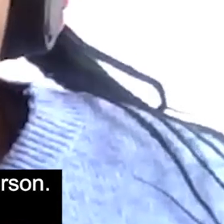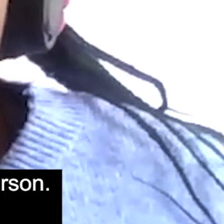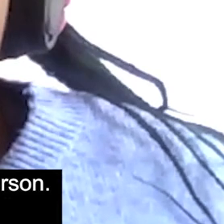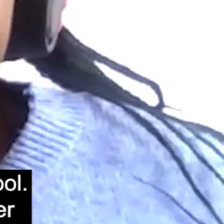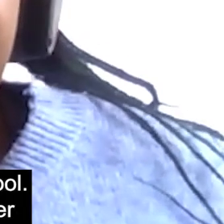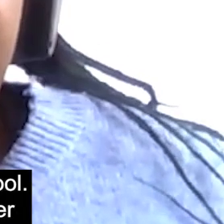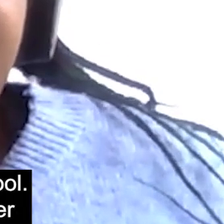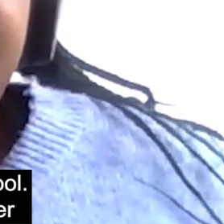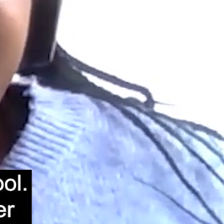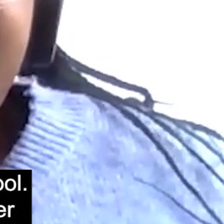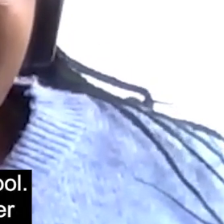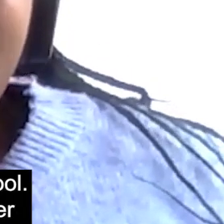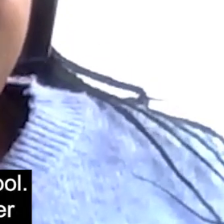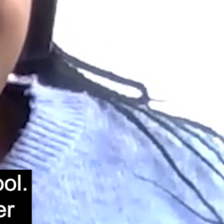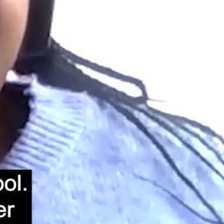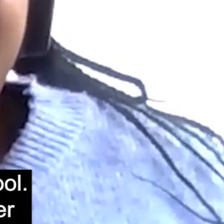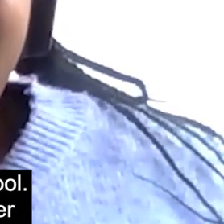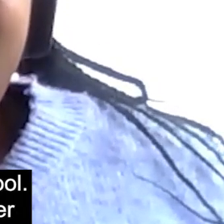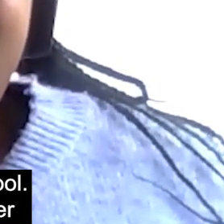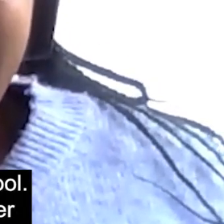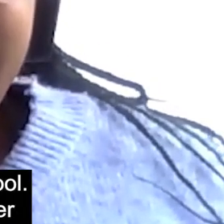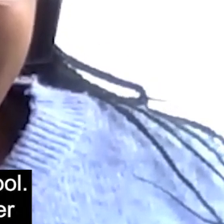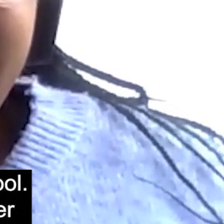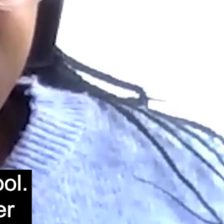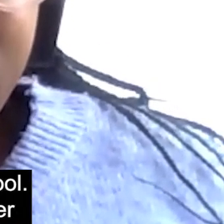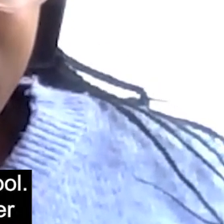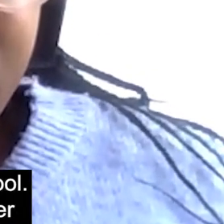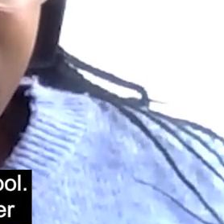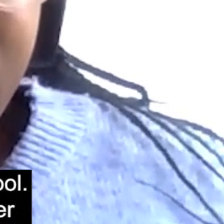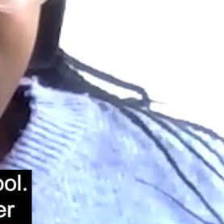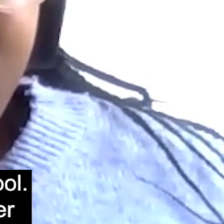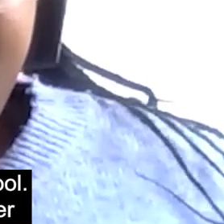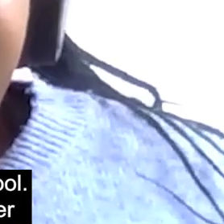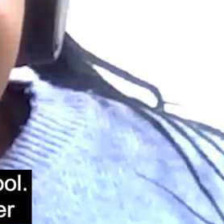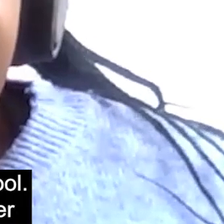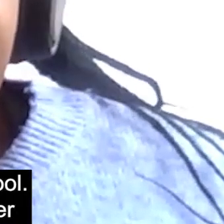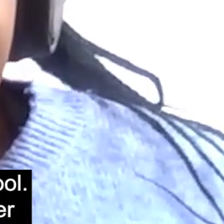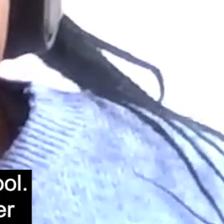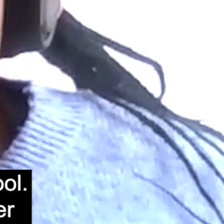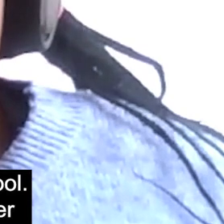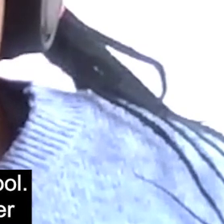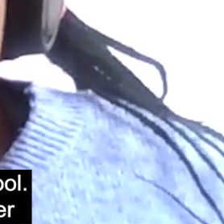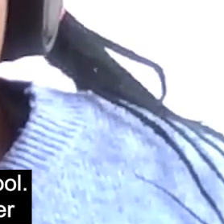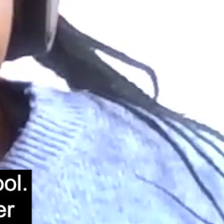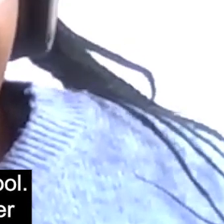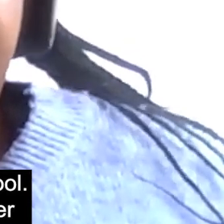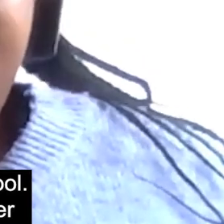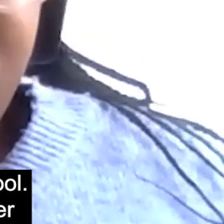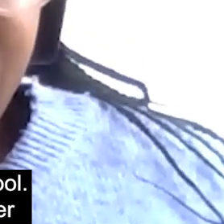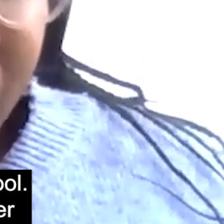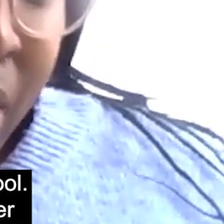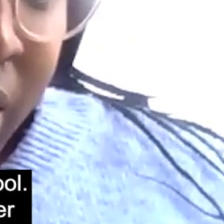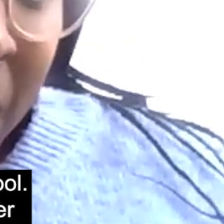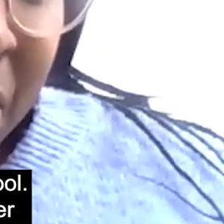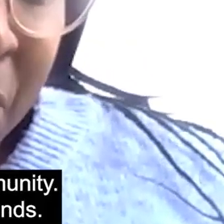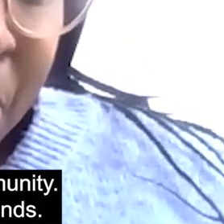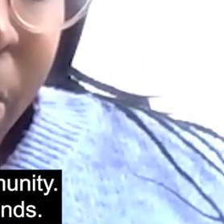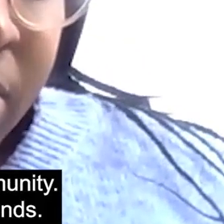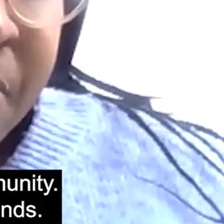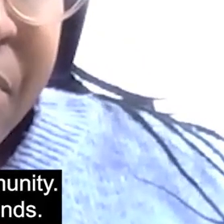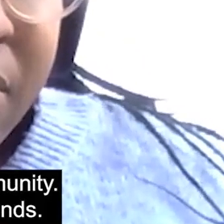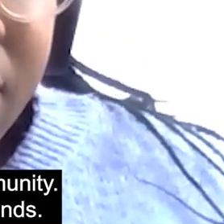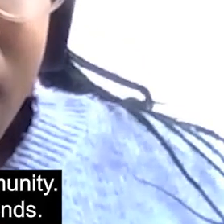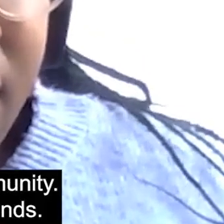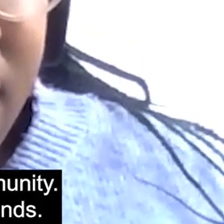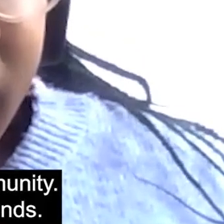school. I experienced bullying in secondary school. I also experienced comments from other